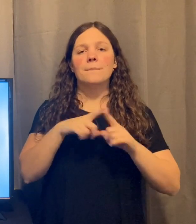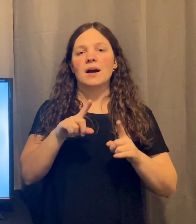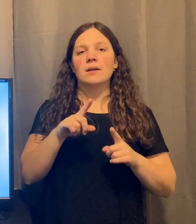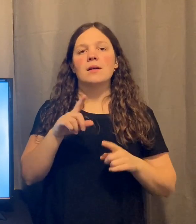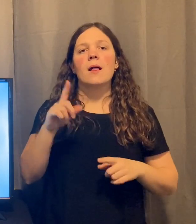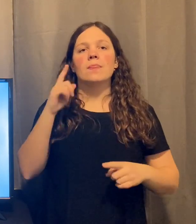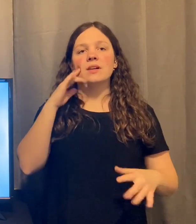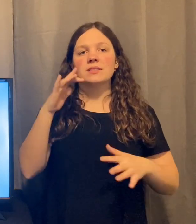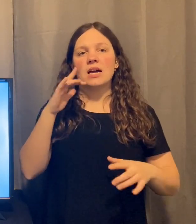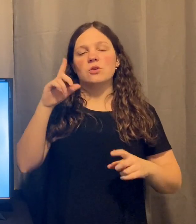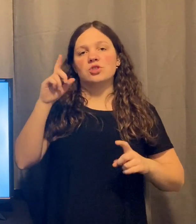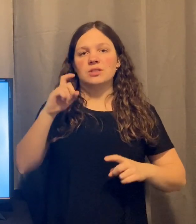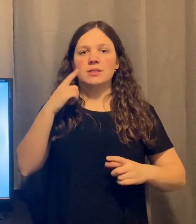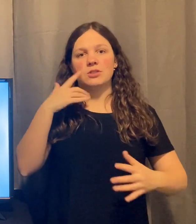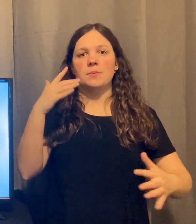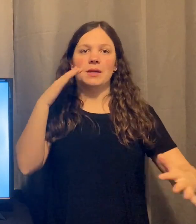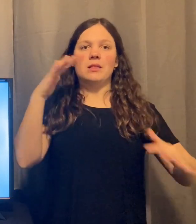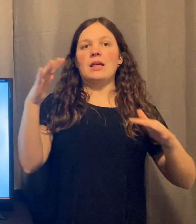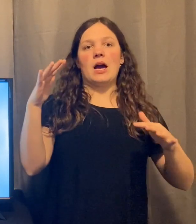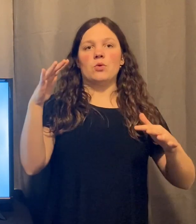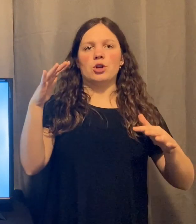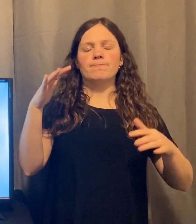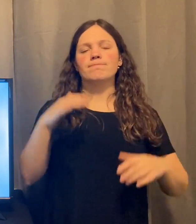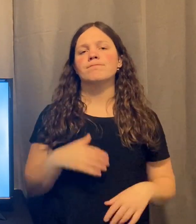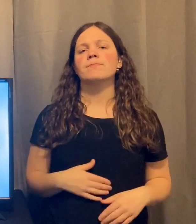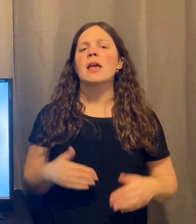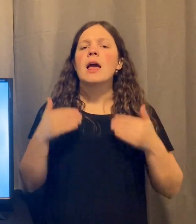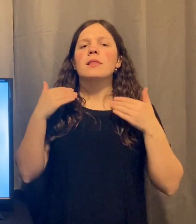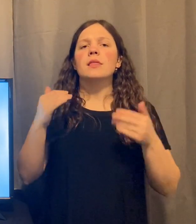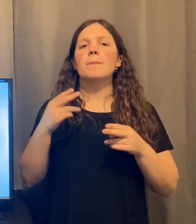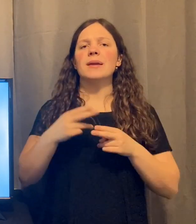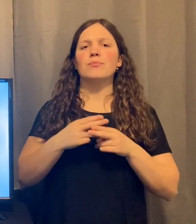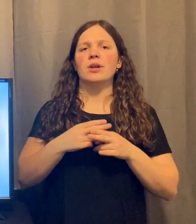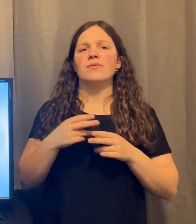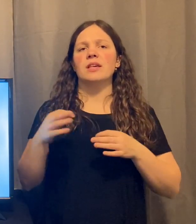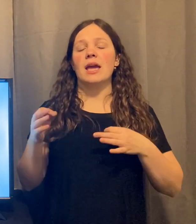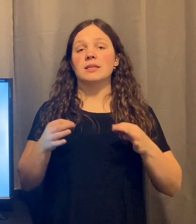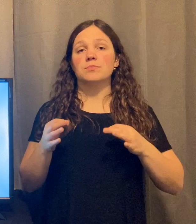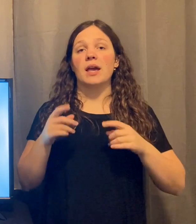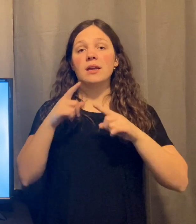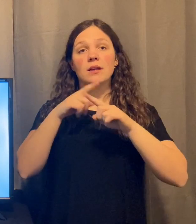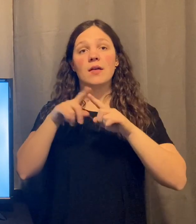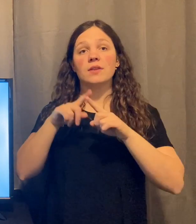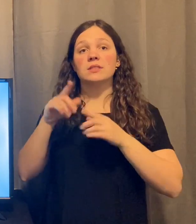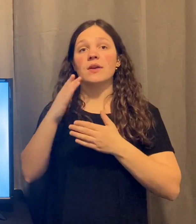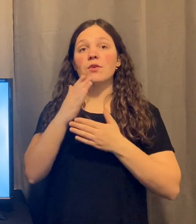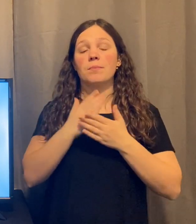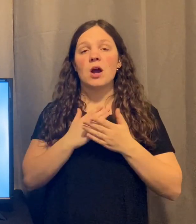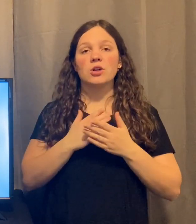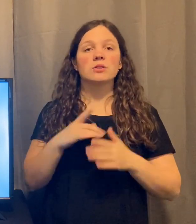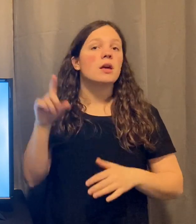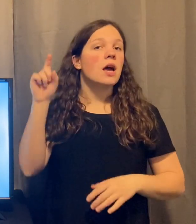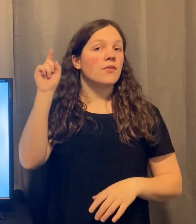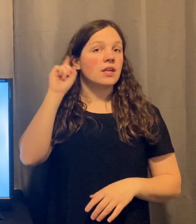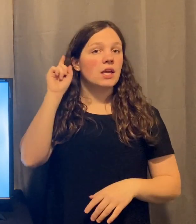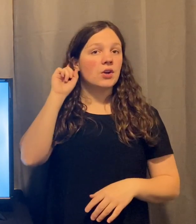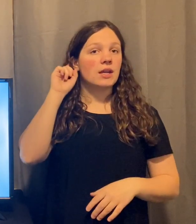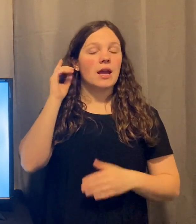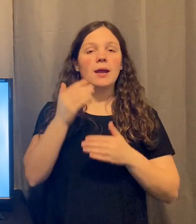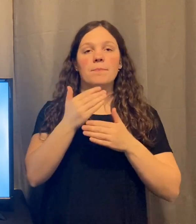but the sound just needs to be louder. Let me briefly explain the different parts of a hearing aid